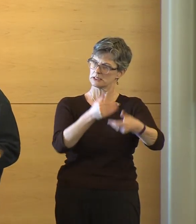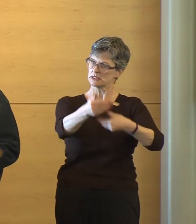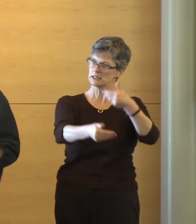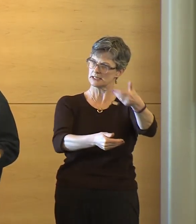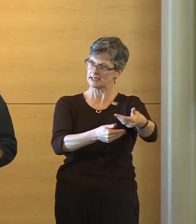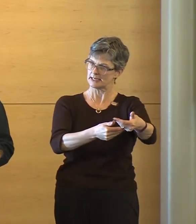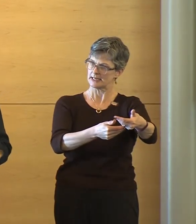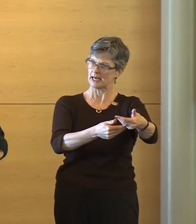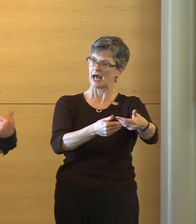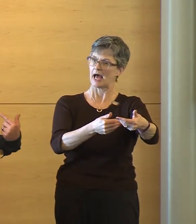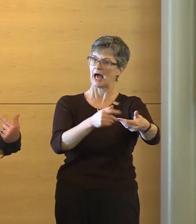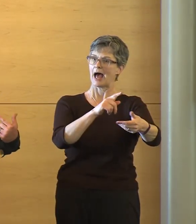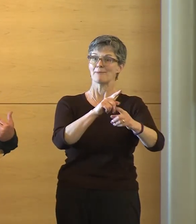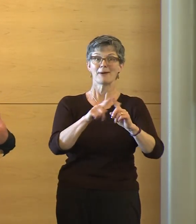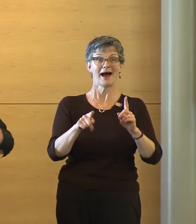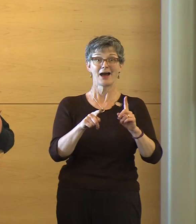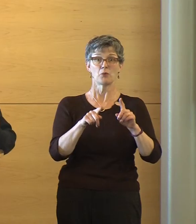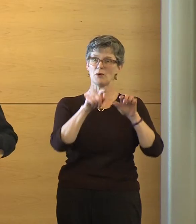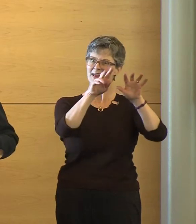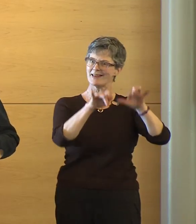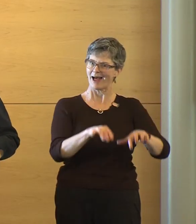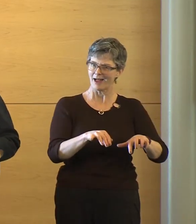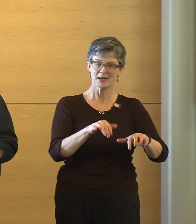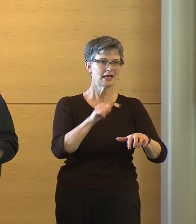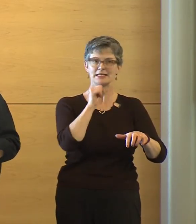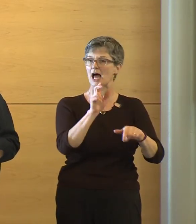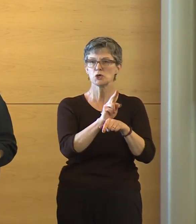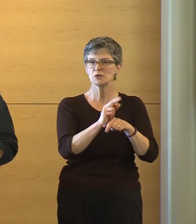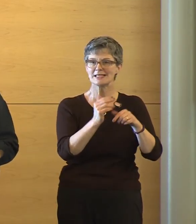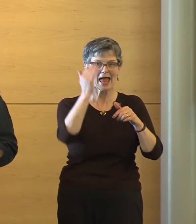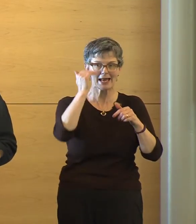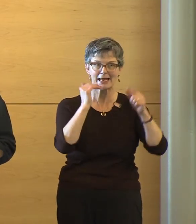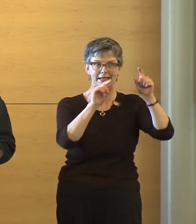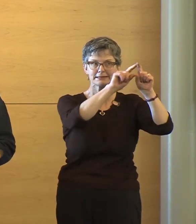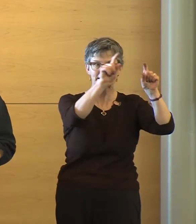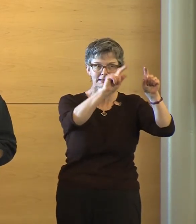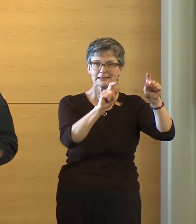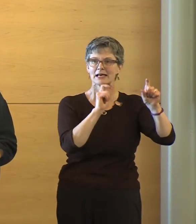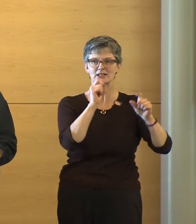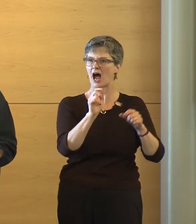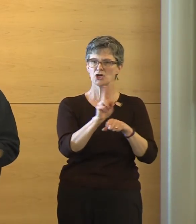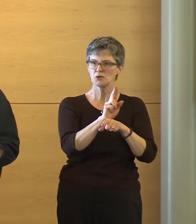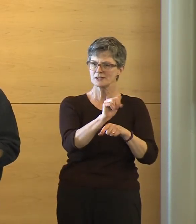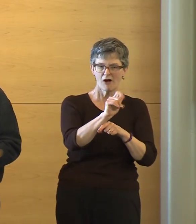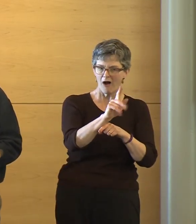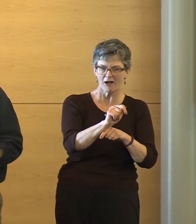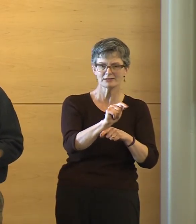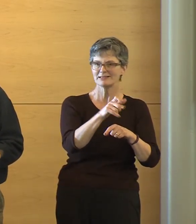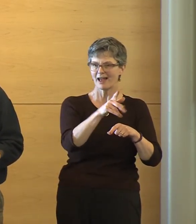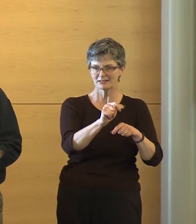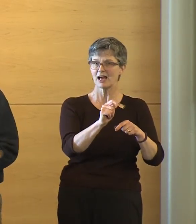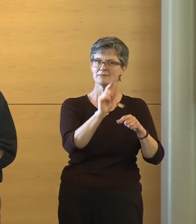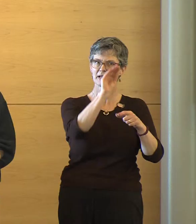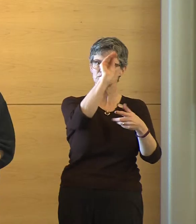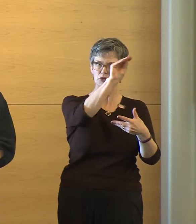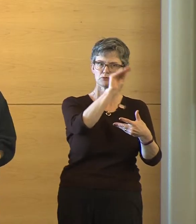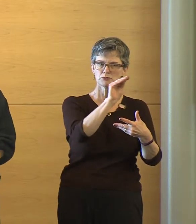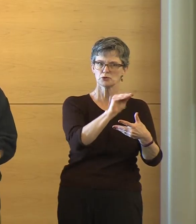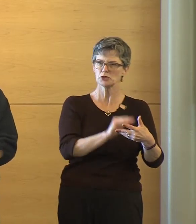has accessibility built in. And some people think, okay, I've got an accessible PDF because I saved as PDF using their